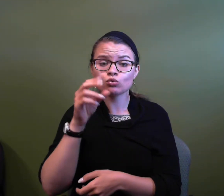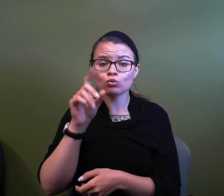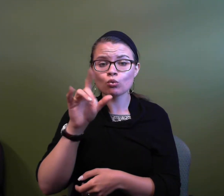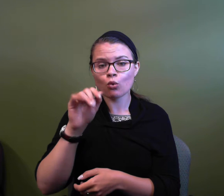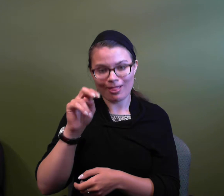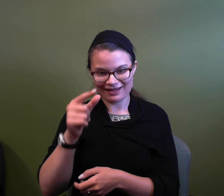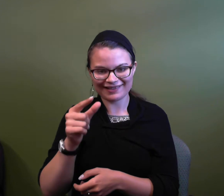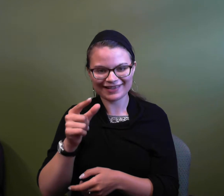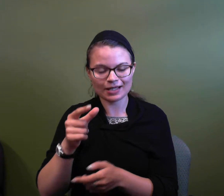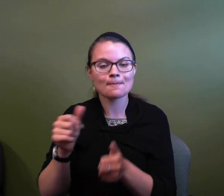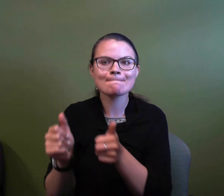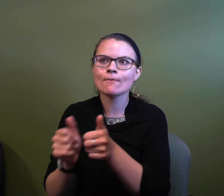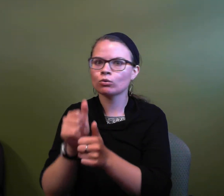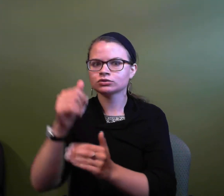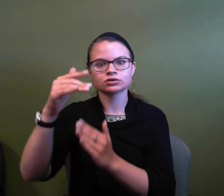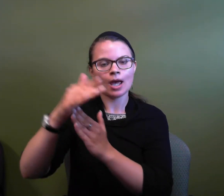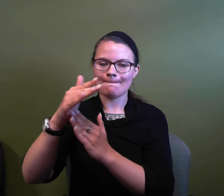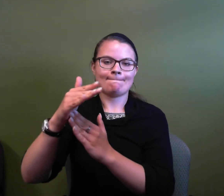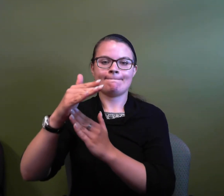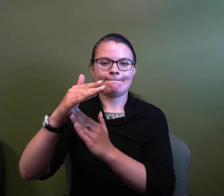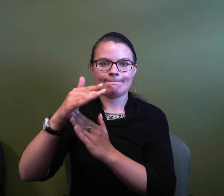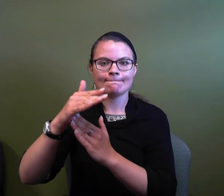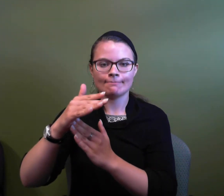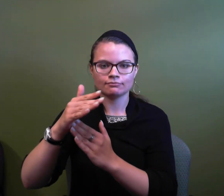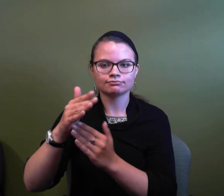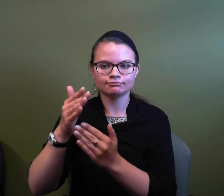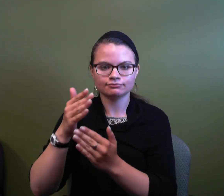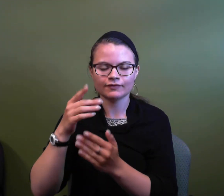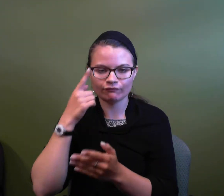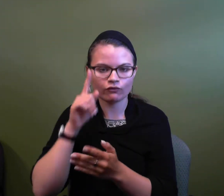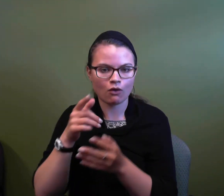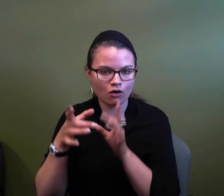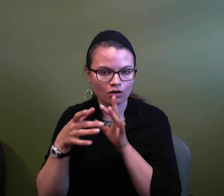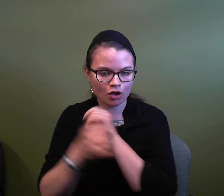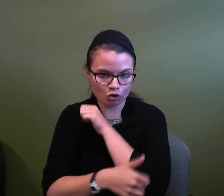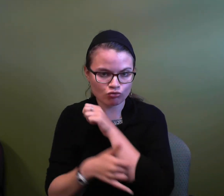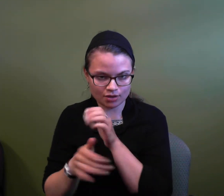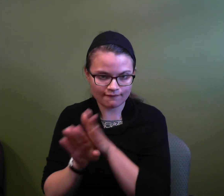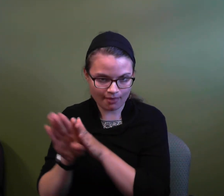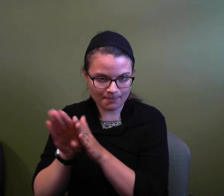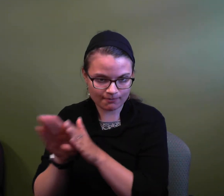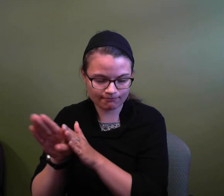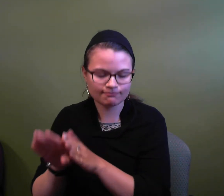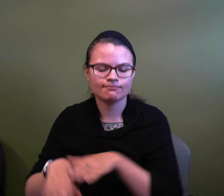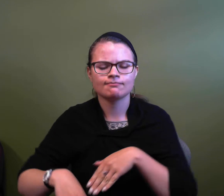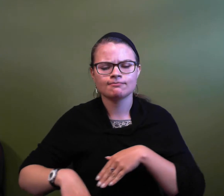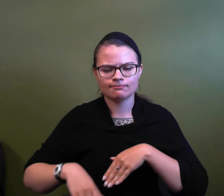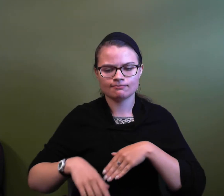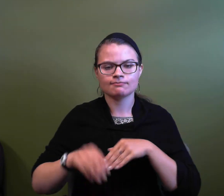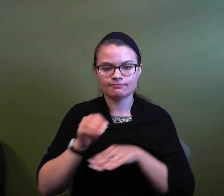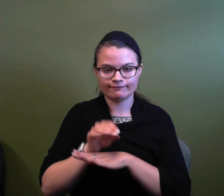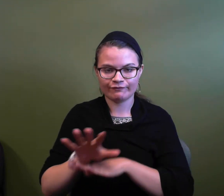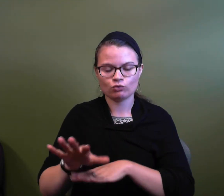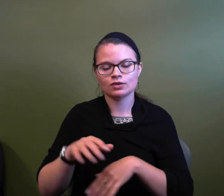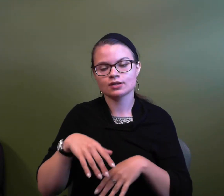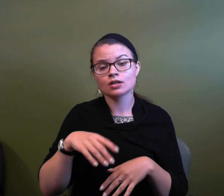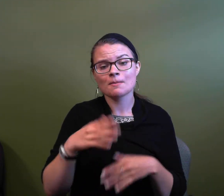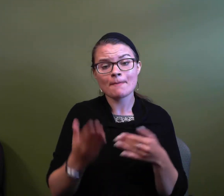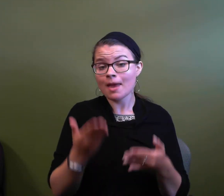country. What's another word we can change? Well, maybe most important. Instead of using the word most